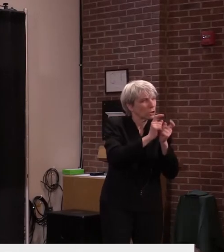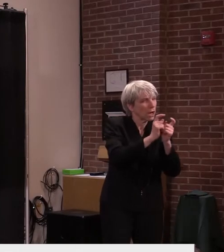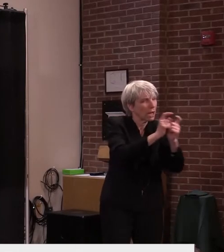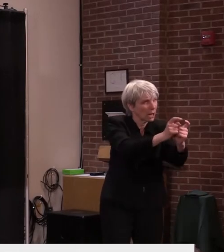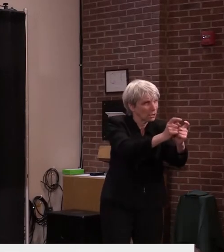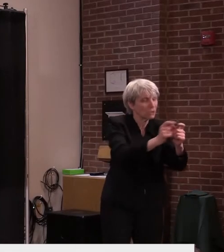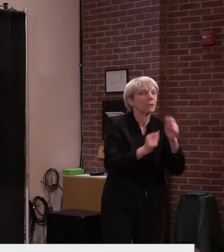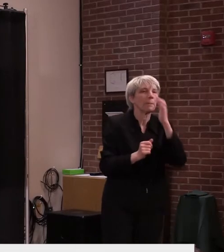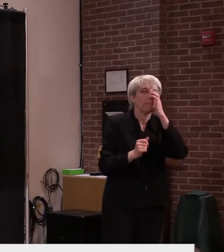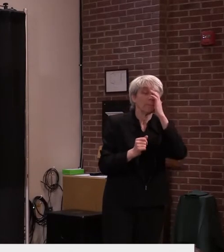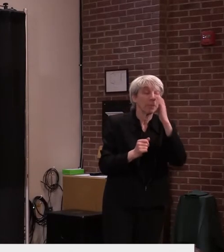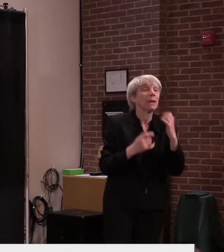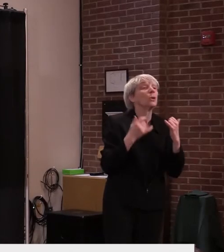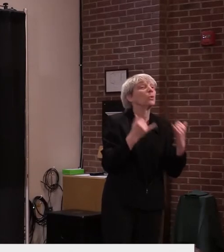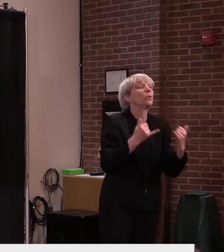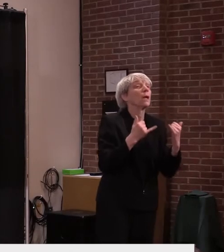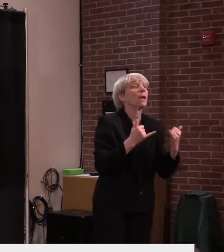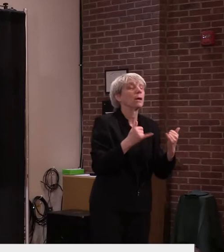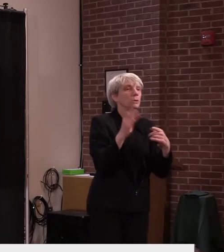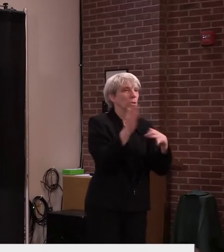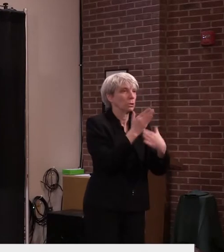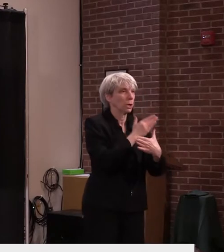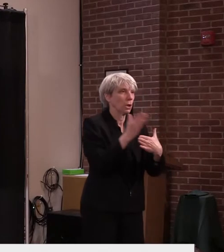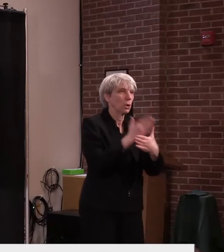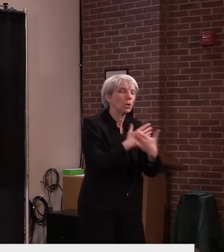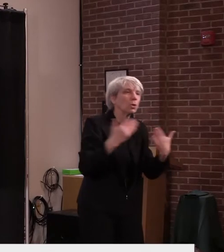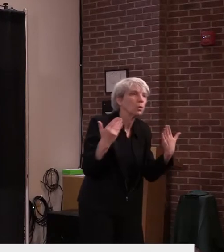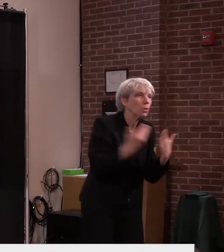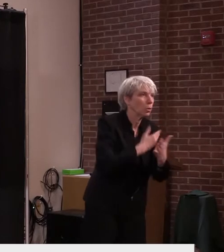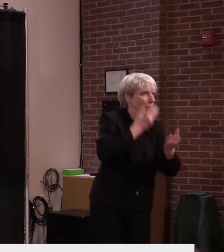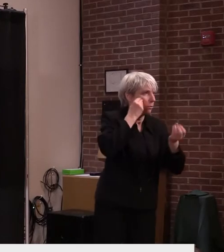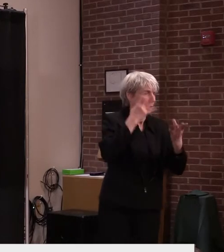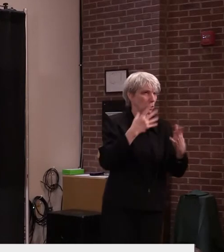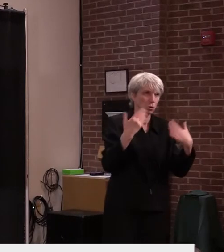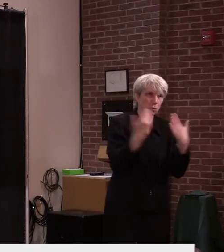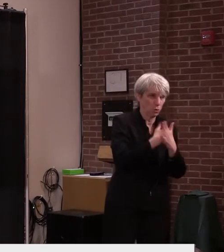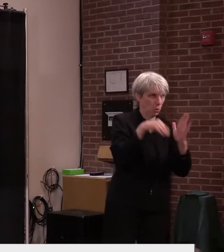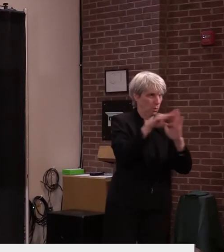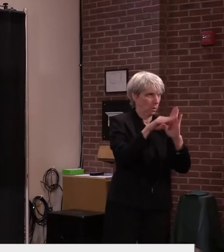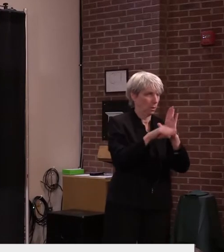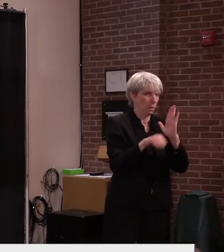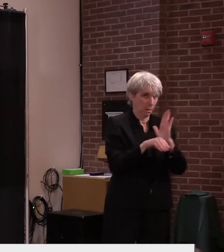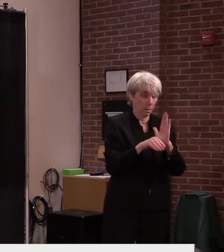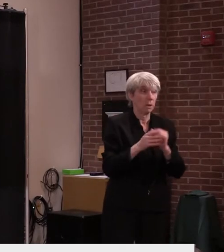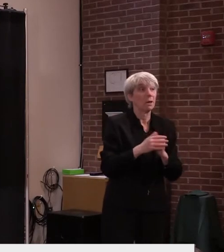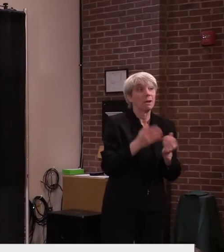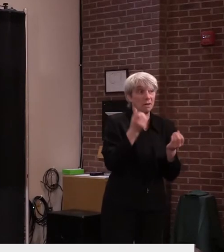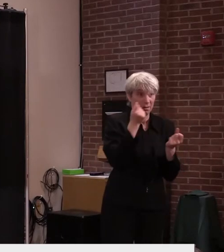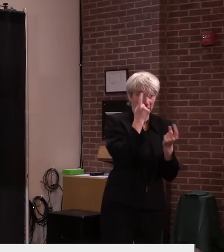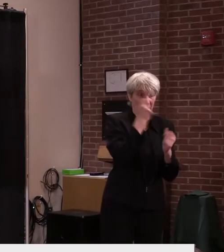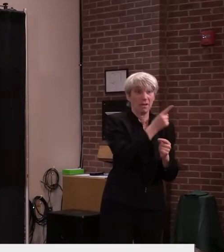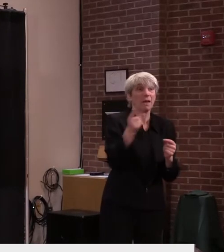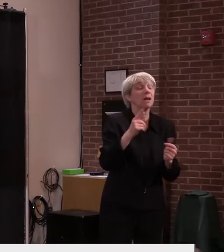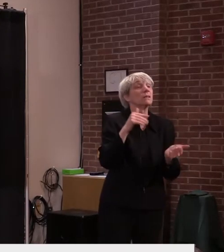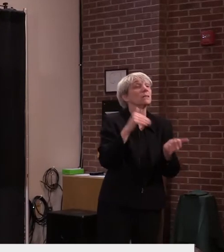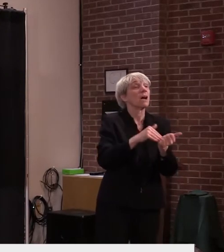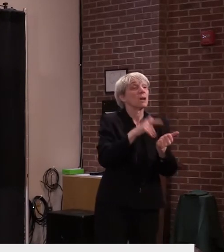and scientific rationale. And our pediatric colleagues are overwhelmingly in favor of this